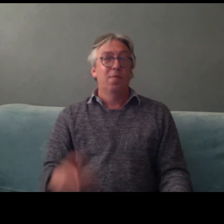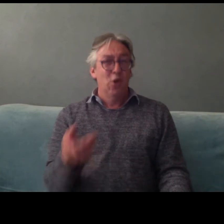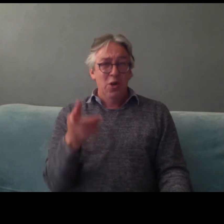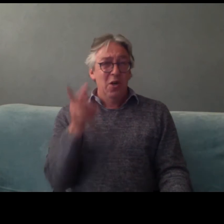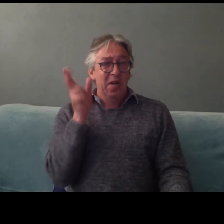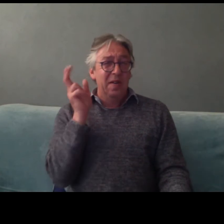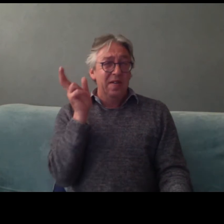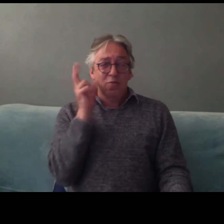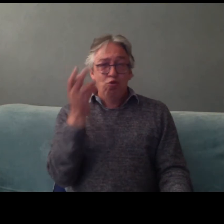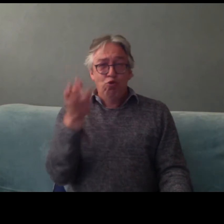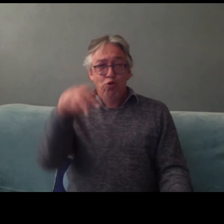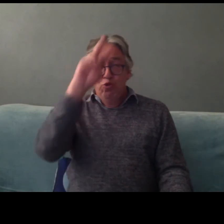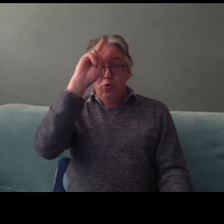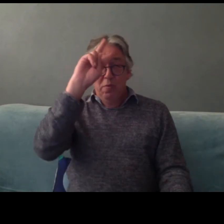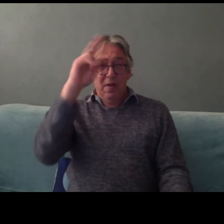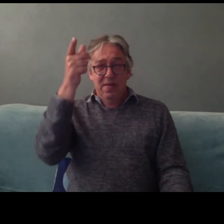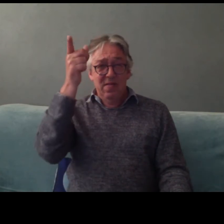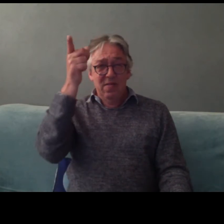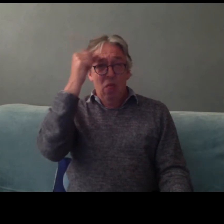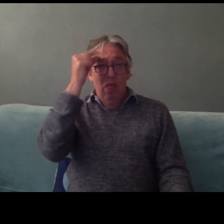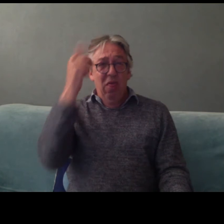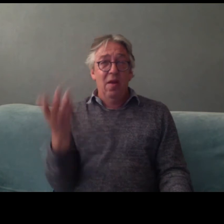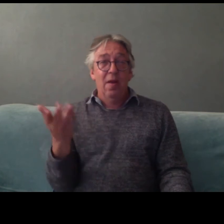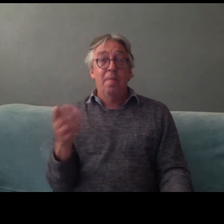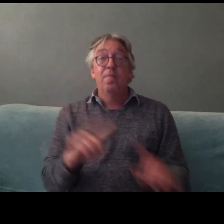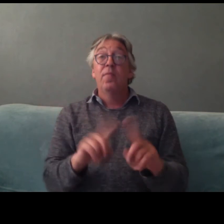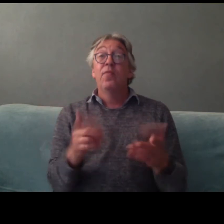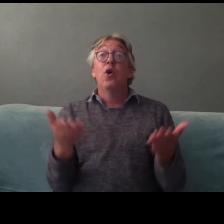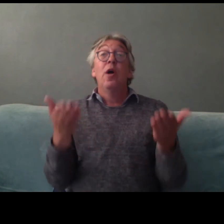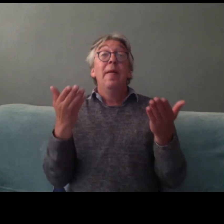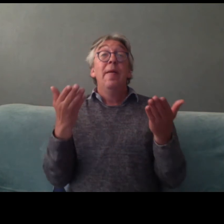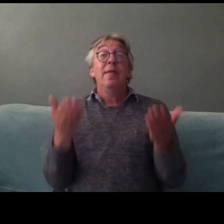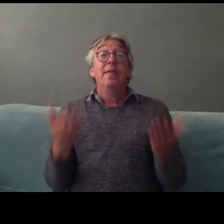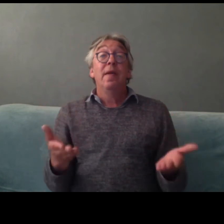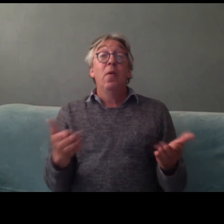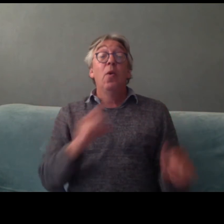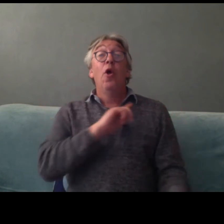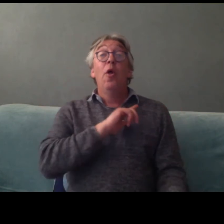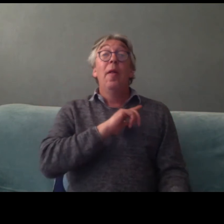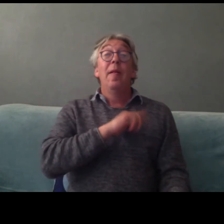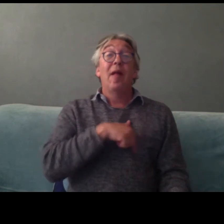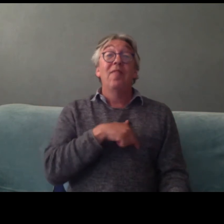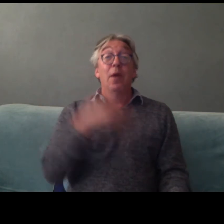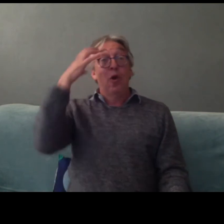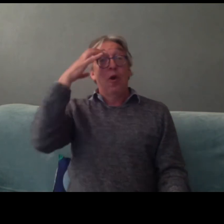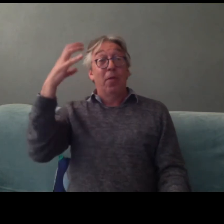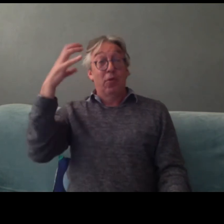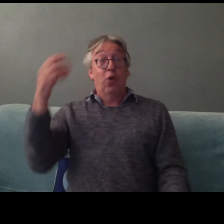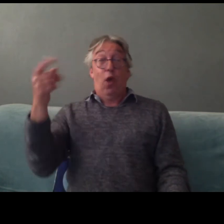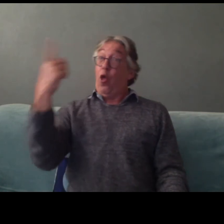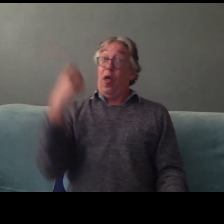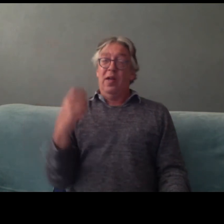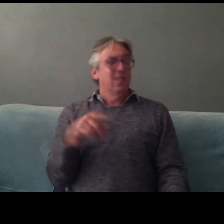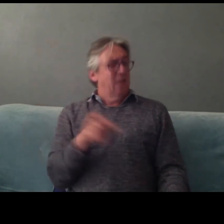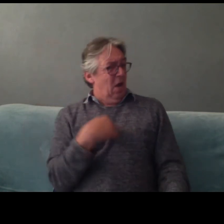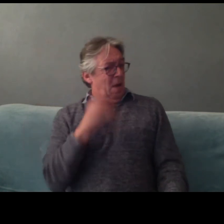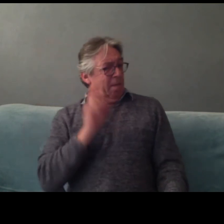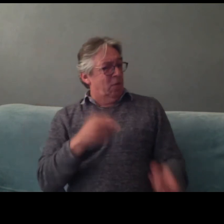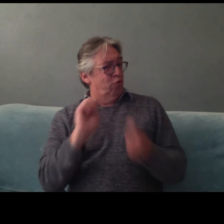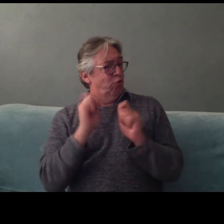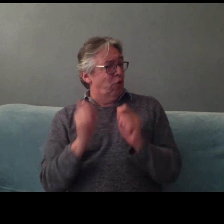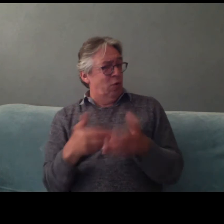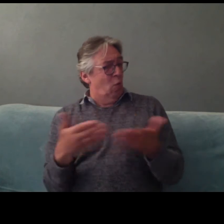problem we have at the moment, you are asking what kind of changes do we have, and if you go to the web page